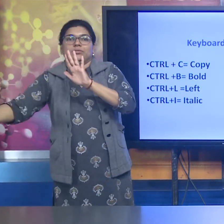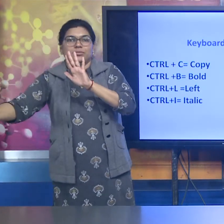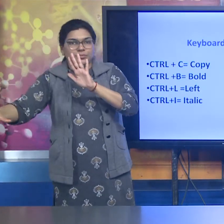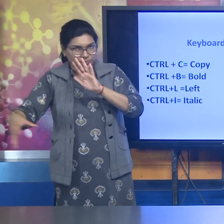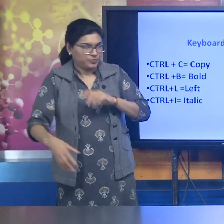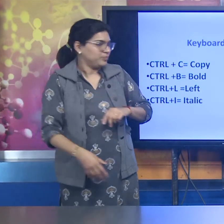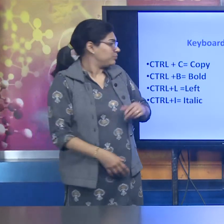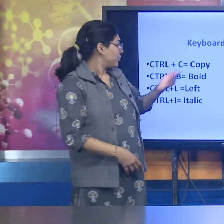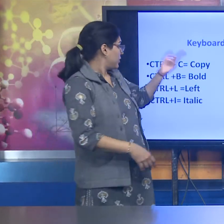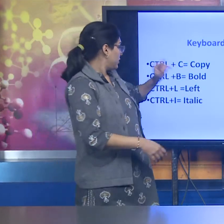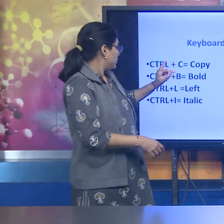means copy.